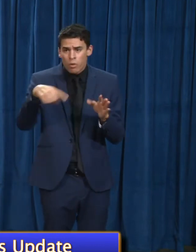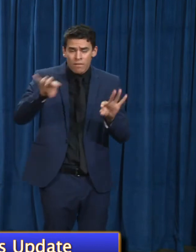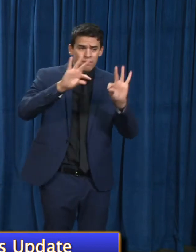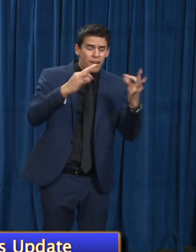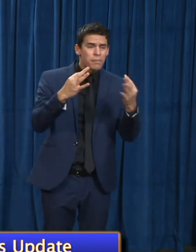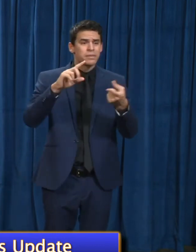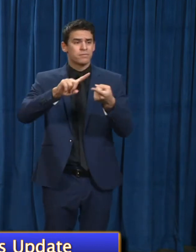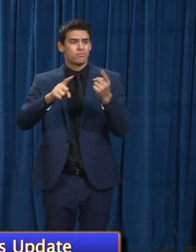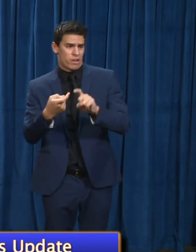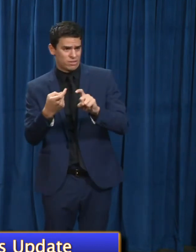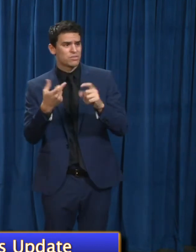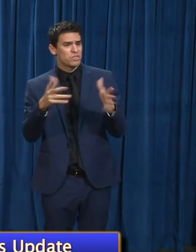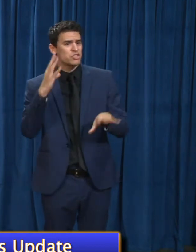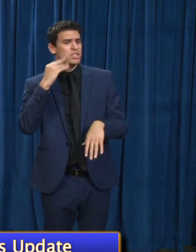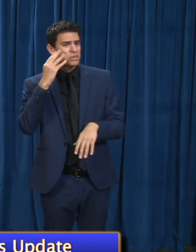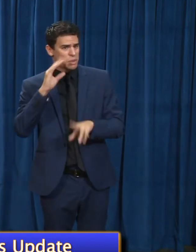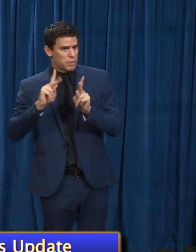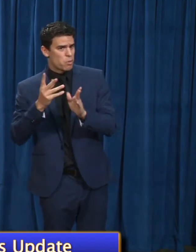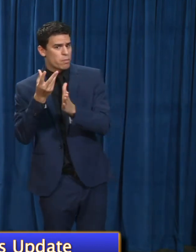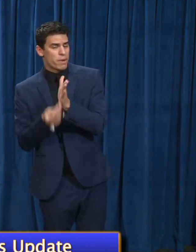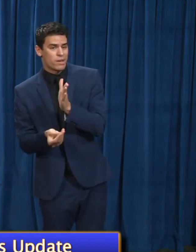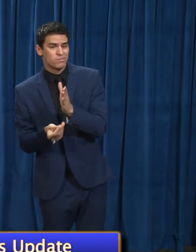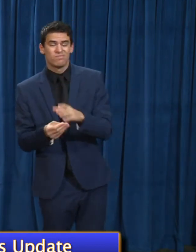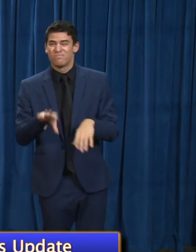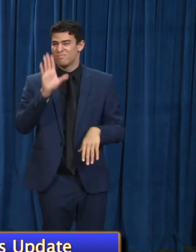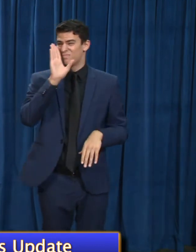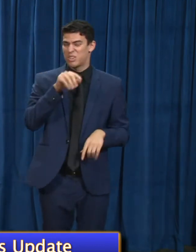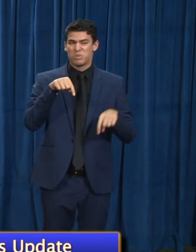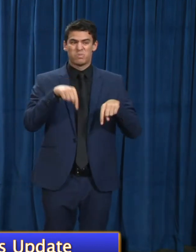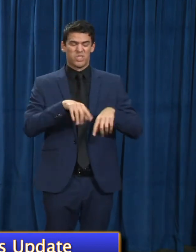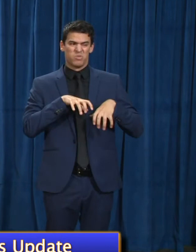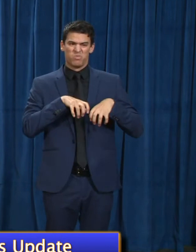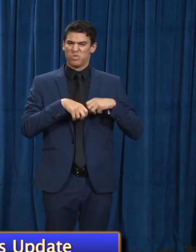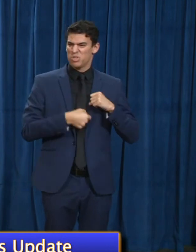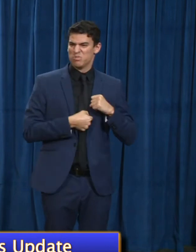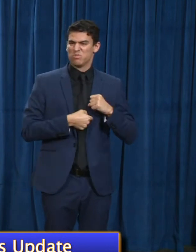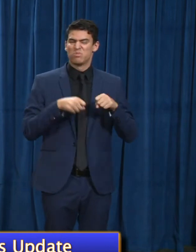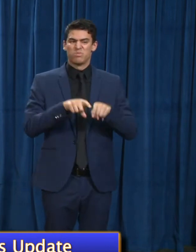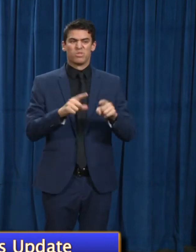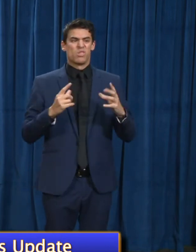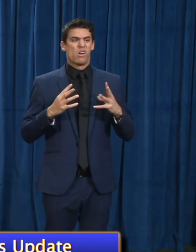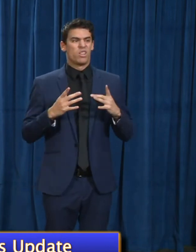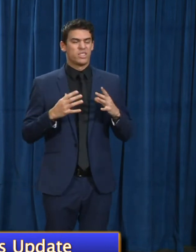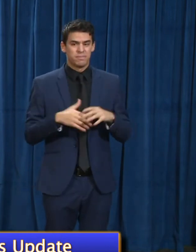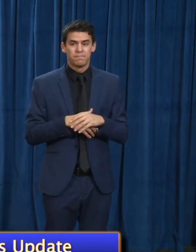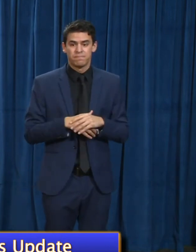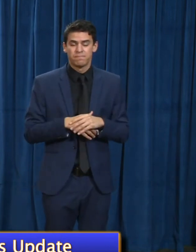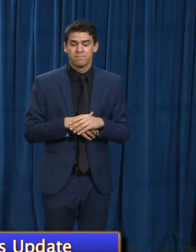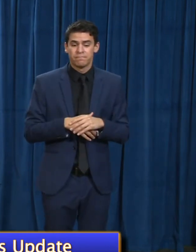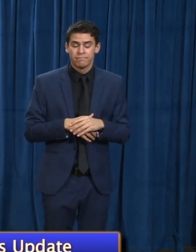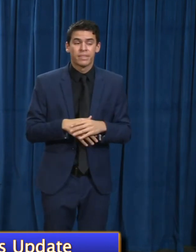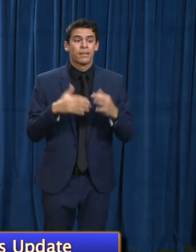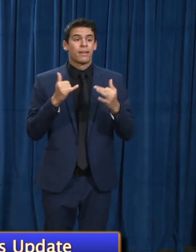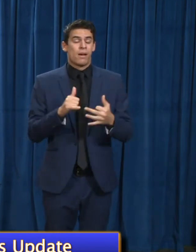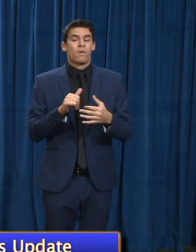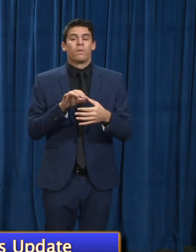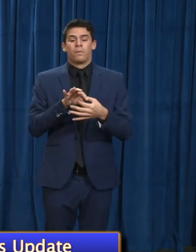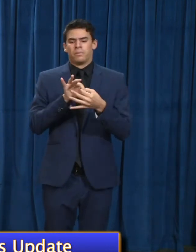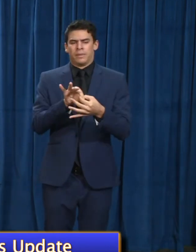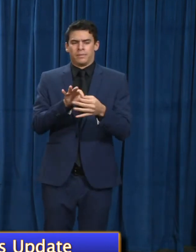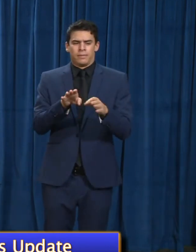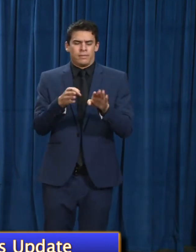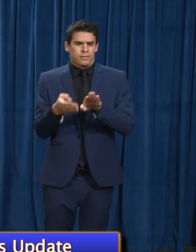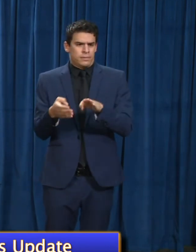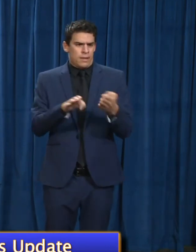passed, especially hard during the holiday season. With regard to the death, to mention a